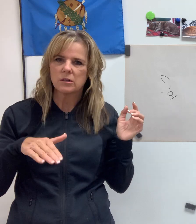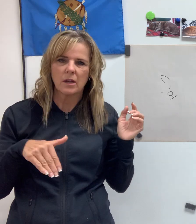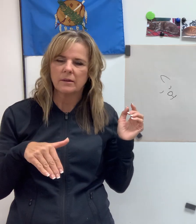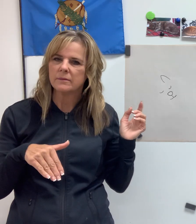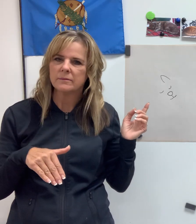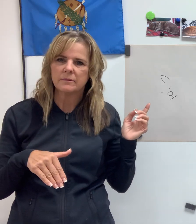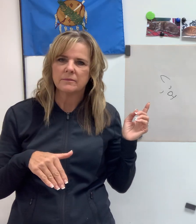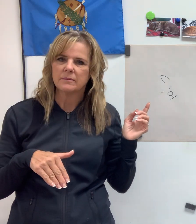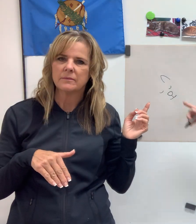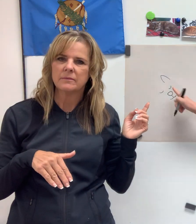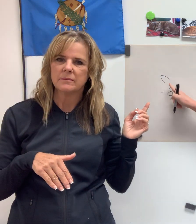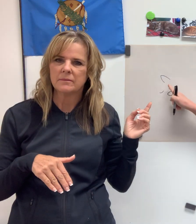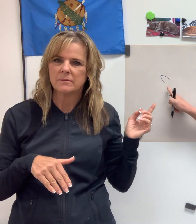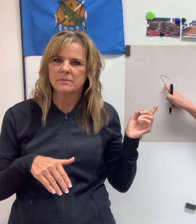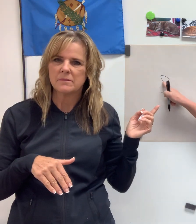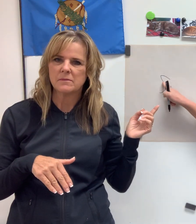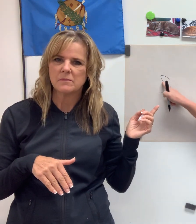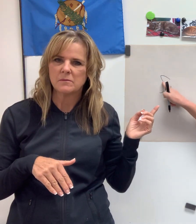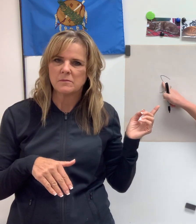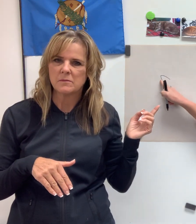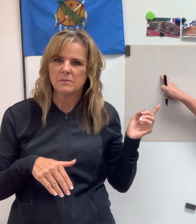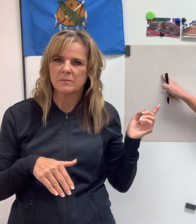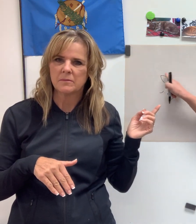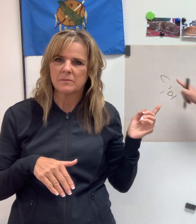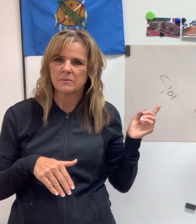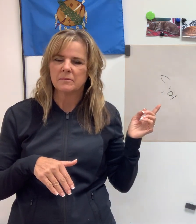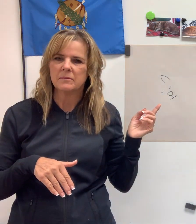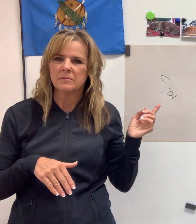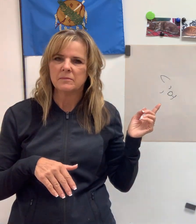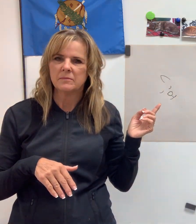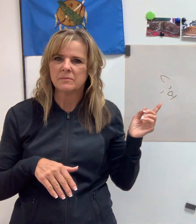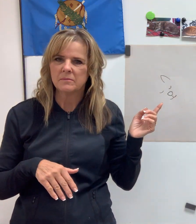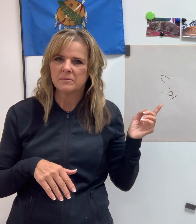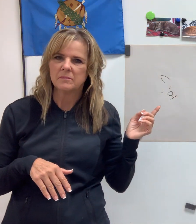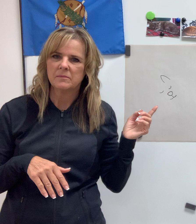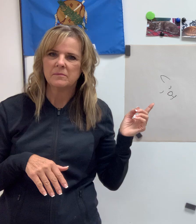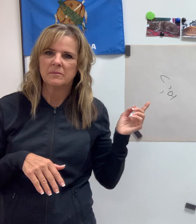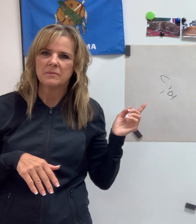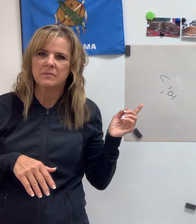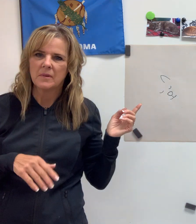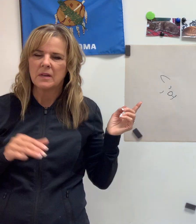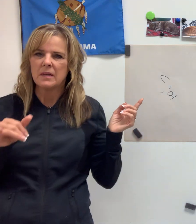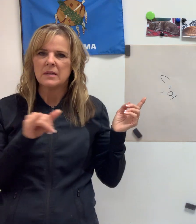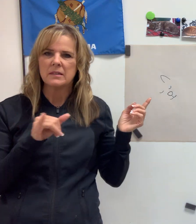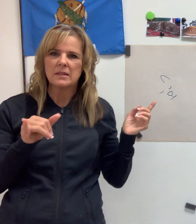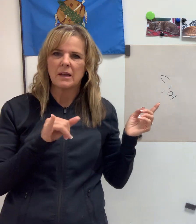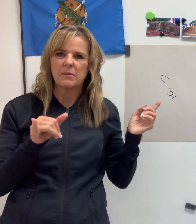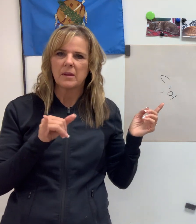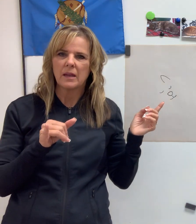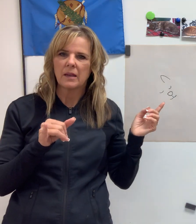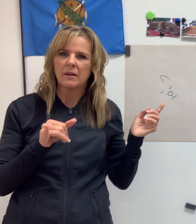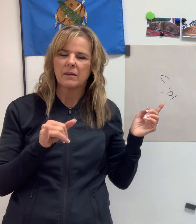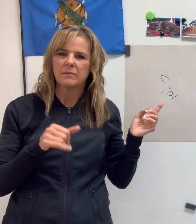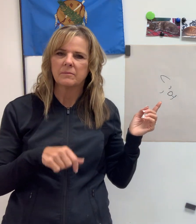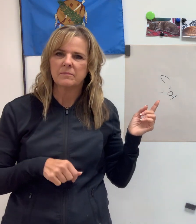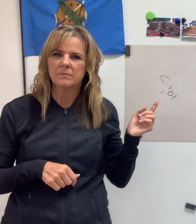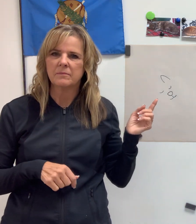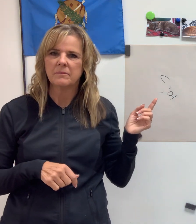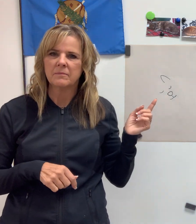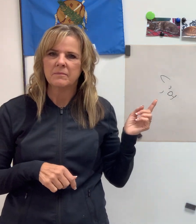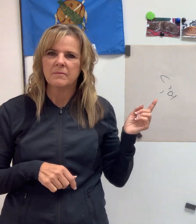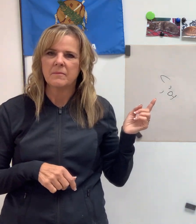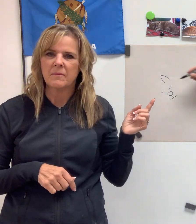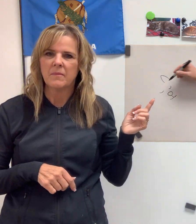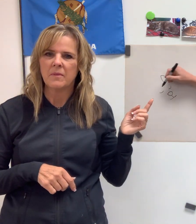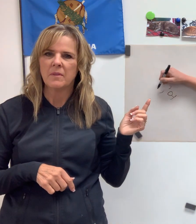not be touching the eye. We're going to jump and make it curve up. Then same thing, I'm going to look at the eye, and I'm going to jump,